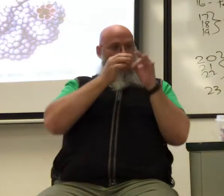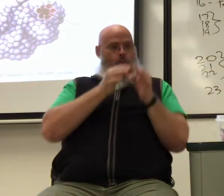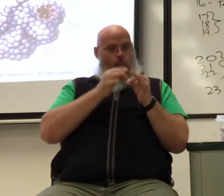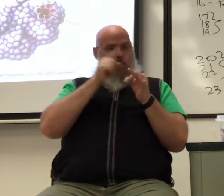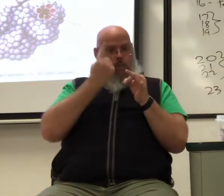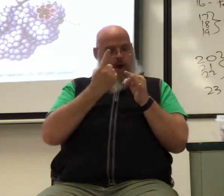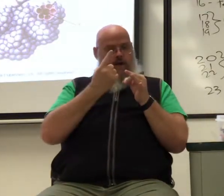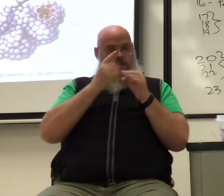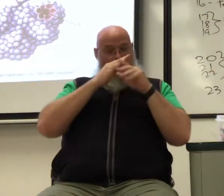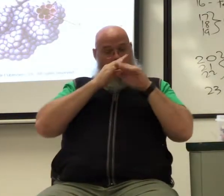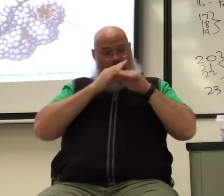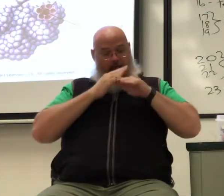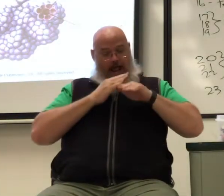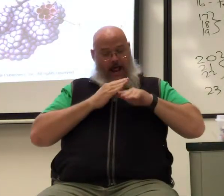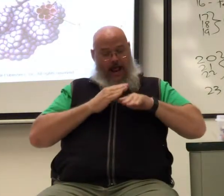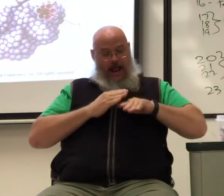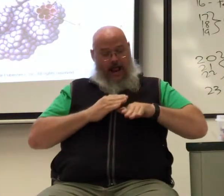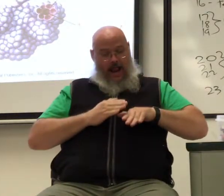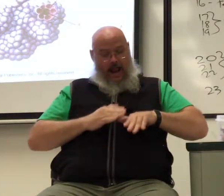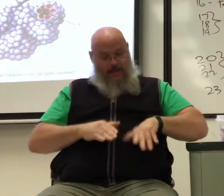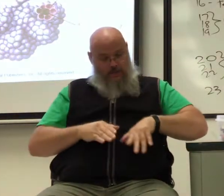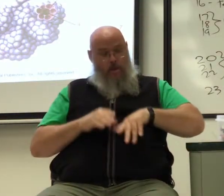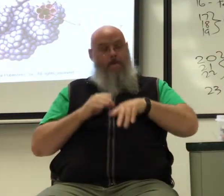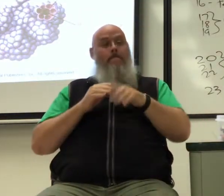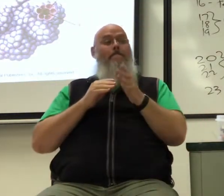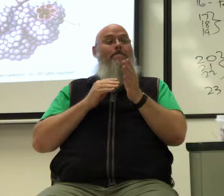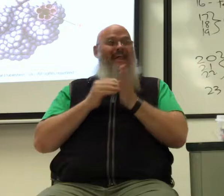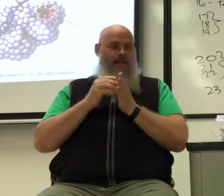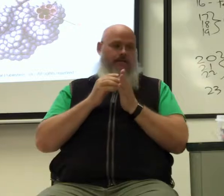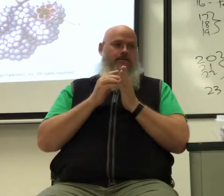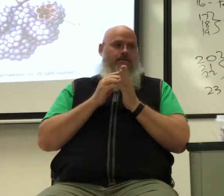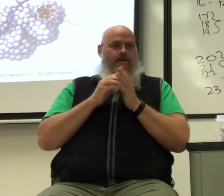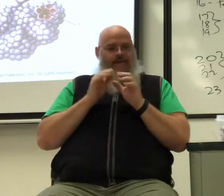million tiny spaces for gas exchange.